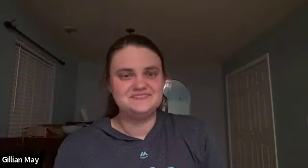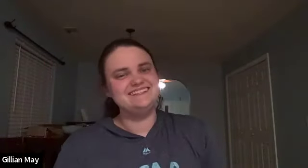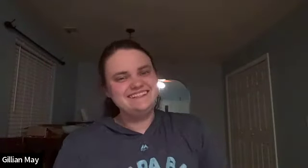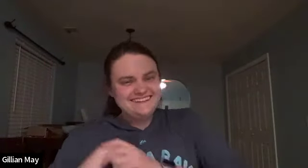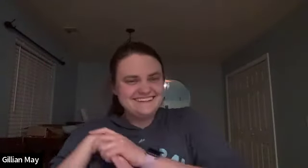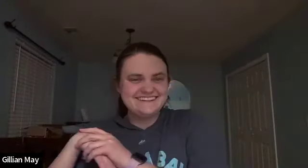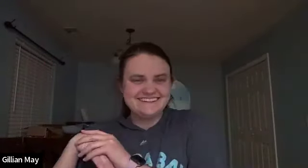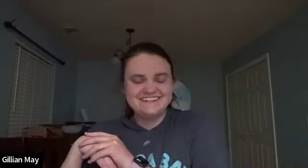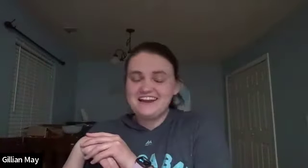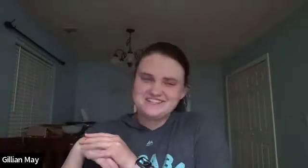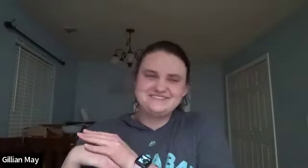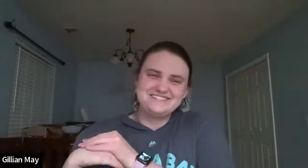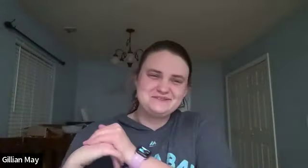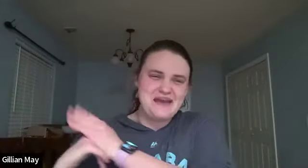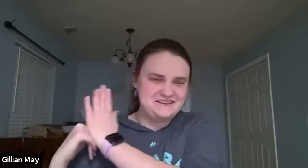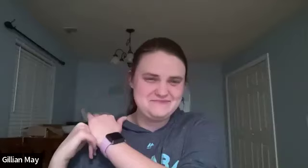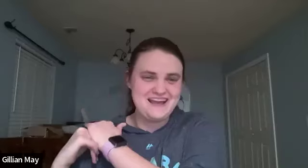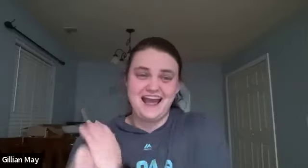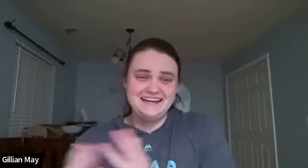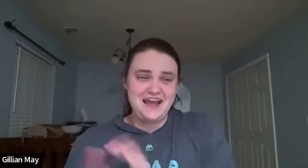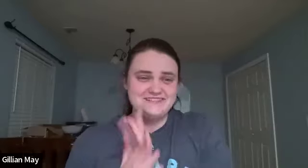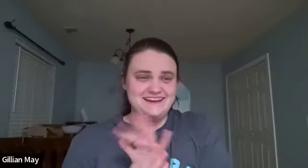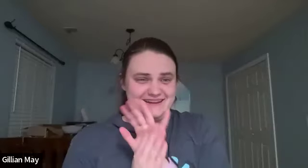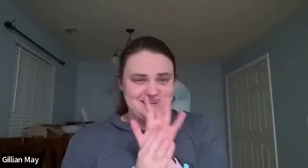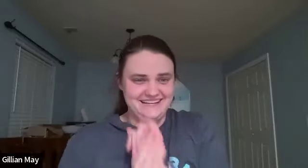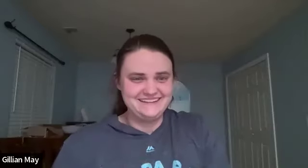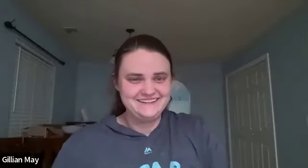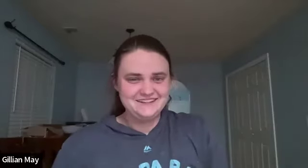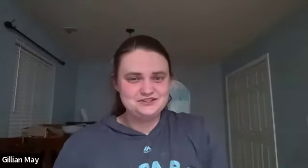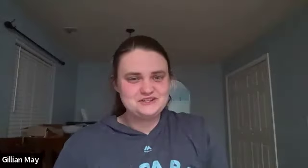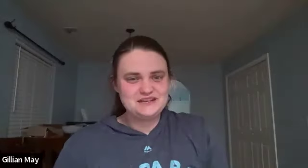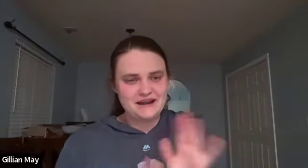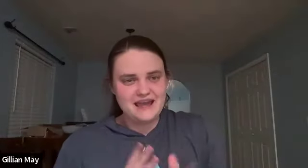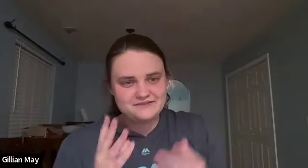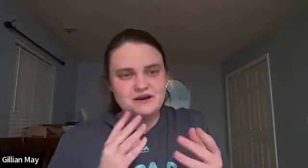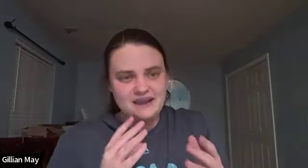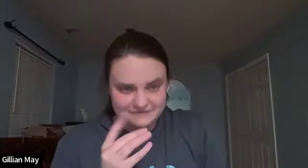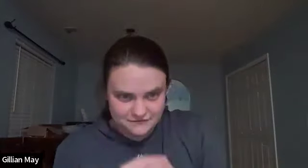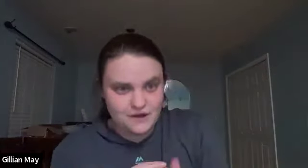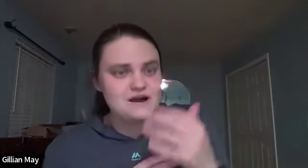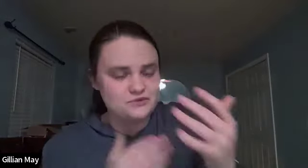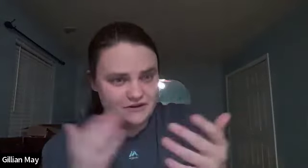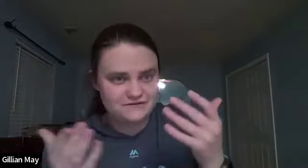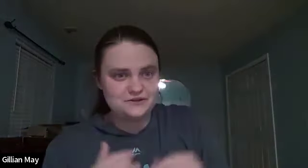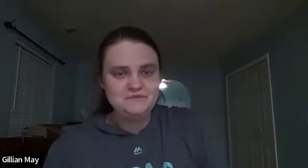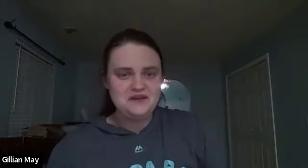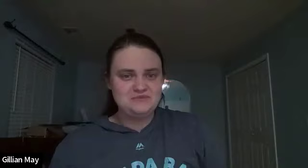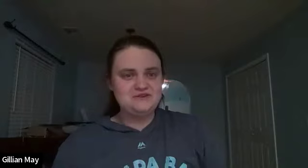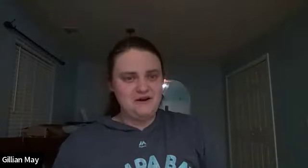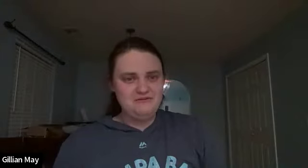Good. You got yourselves a pat on your back. I didn't have to sign many. Usually when I have to, I kind of have to follow up or a few, but you all were